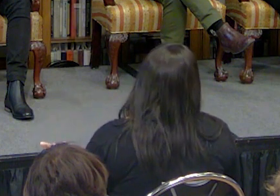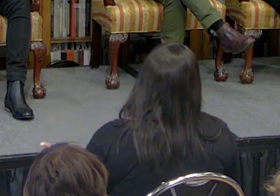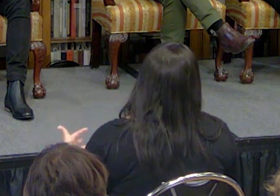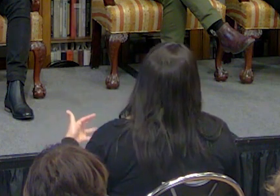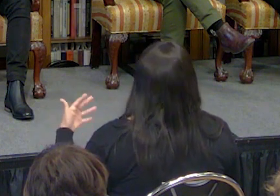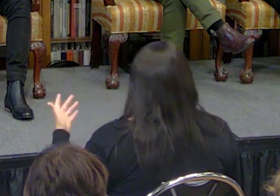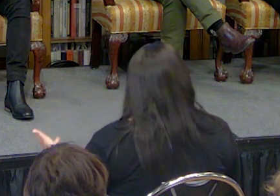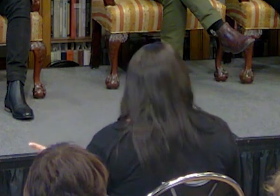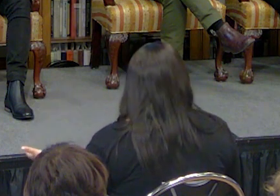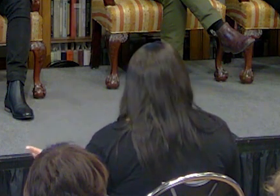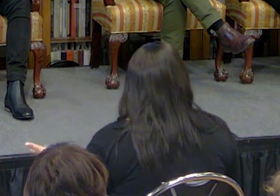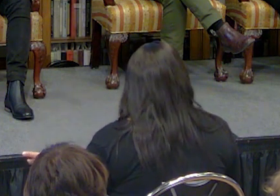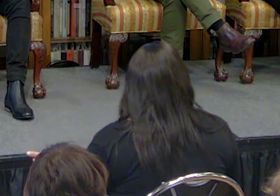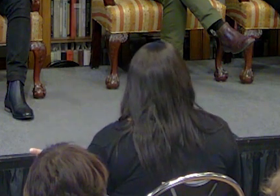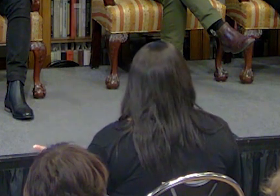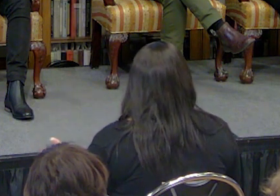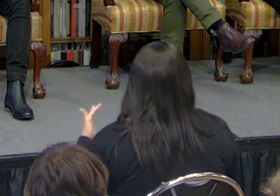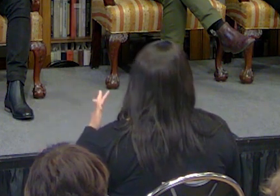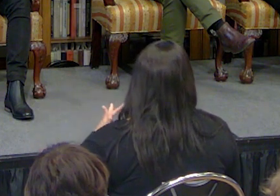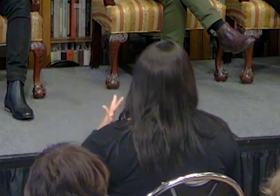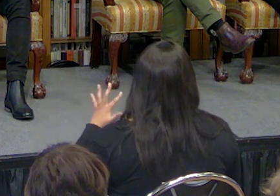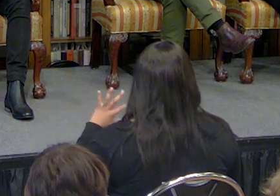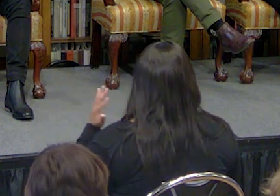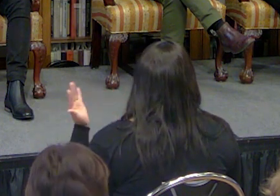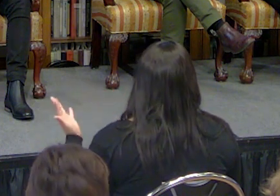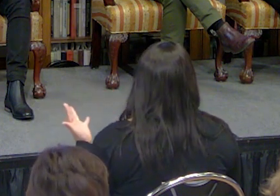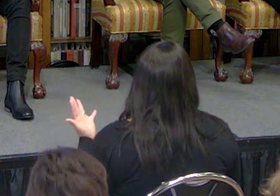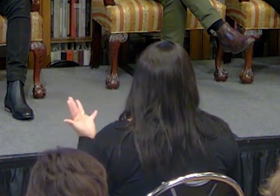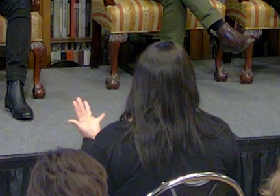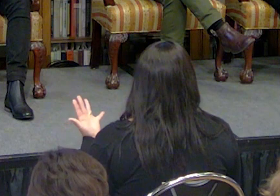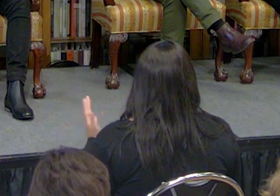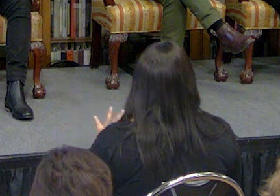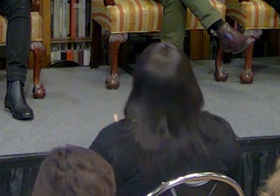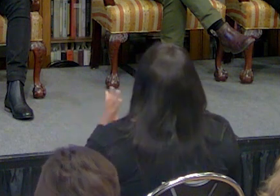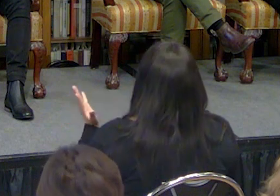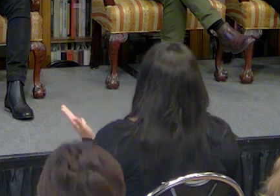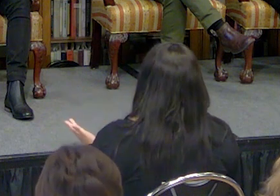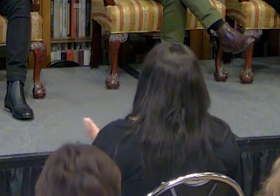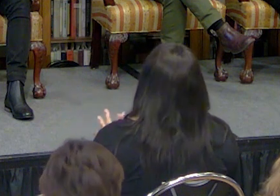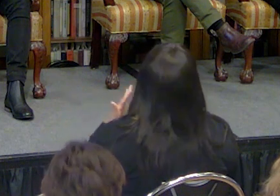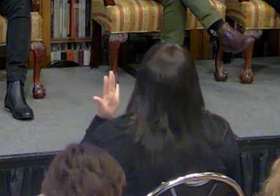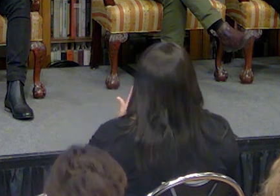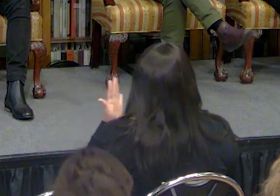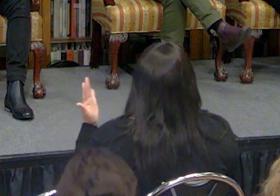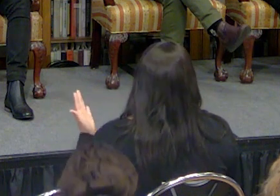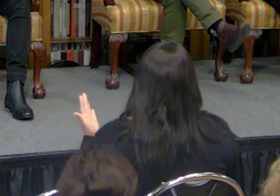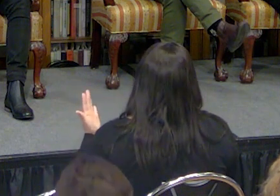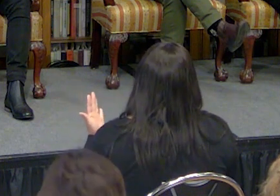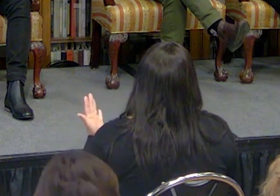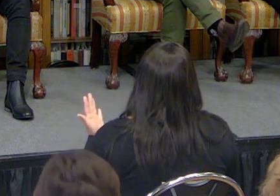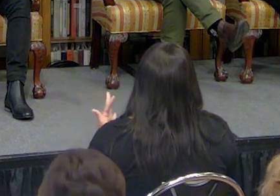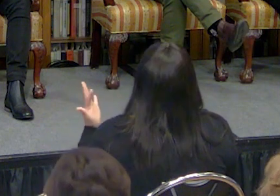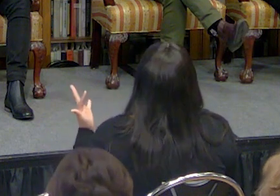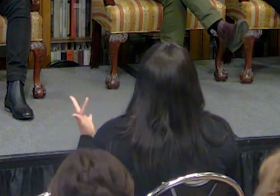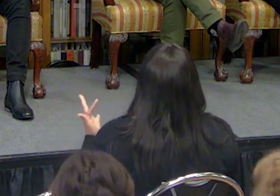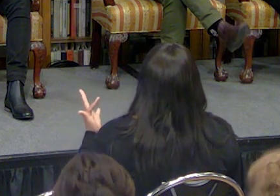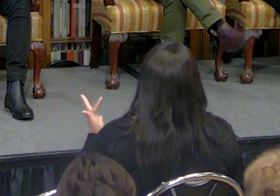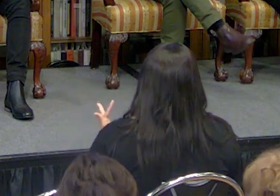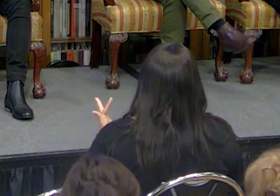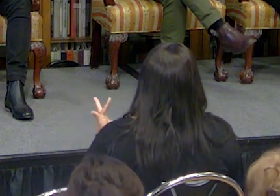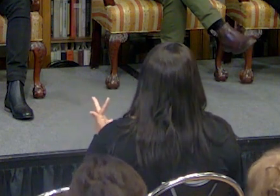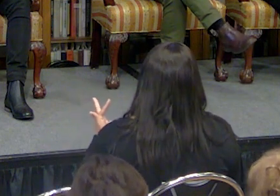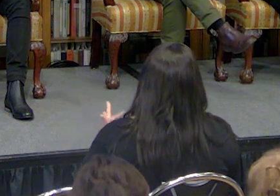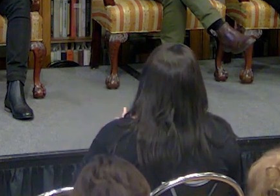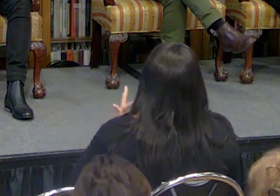Africans and friends um count as racism but they're thinking about it in an American context so do you all have what are your